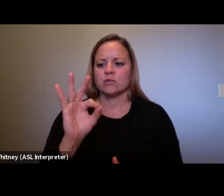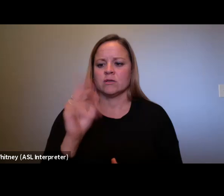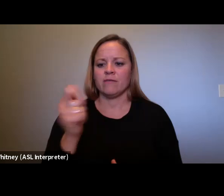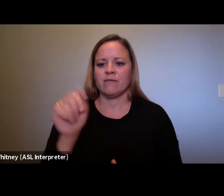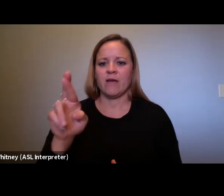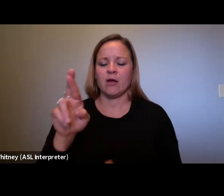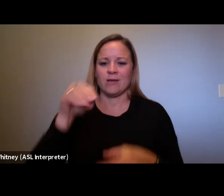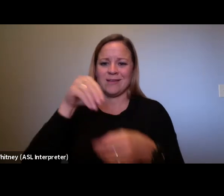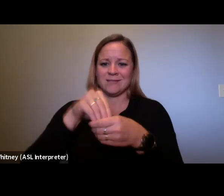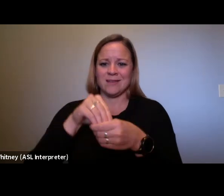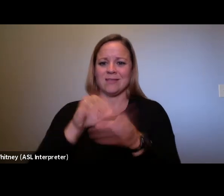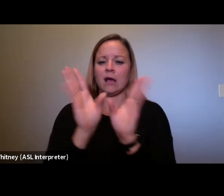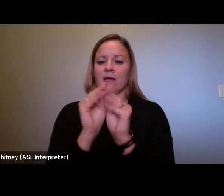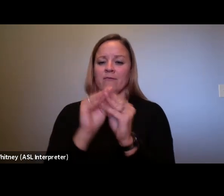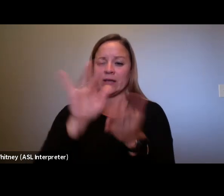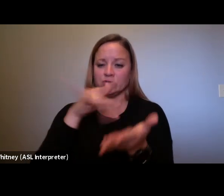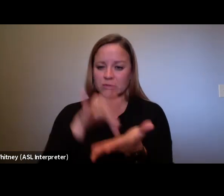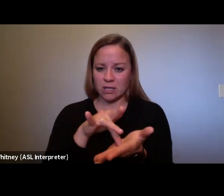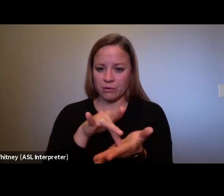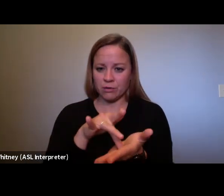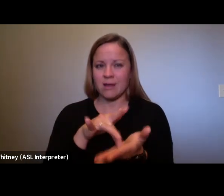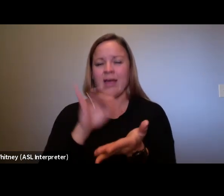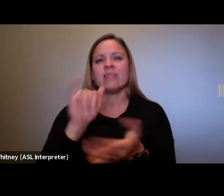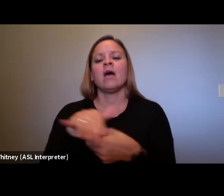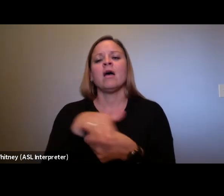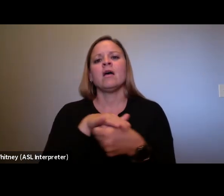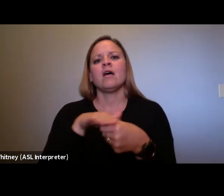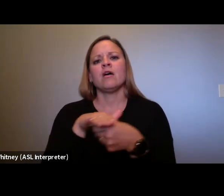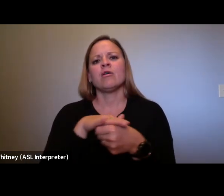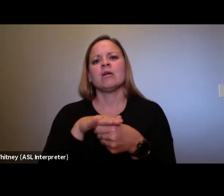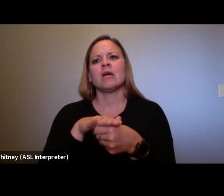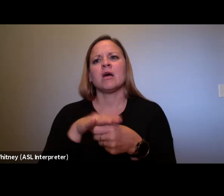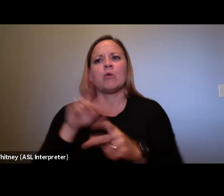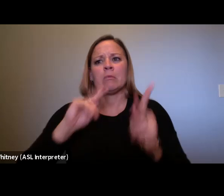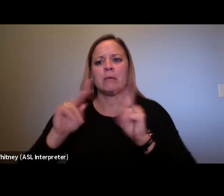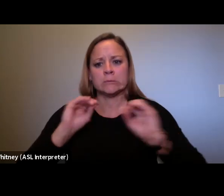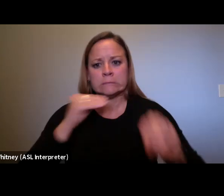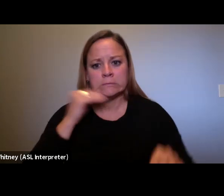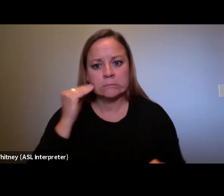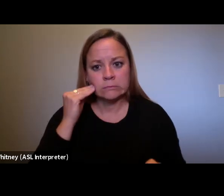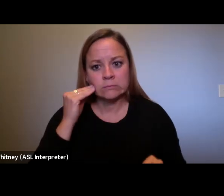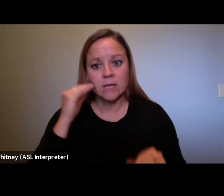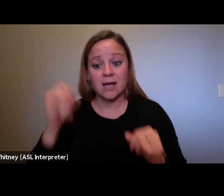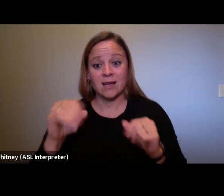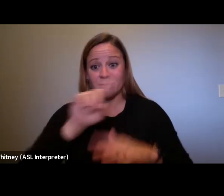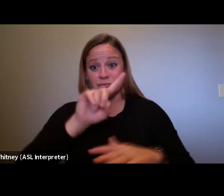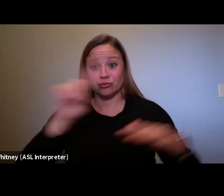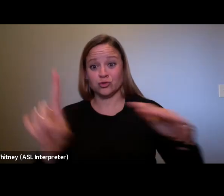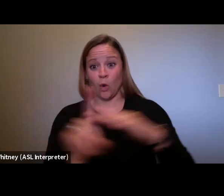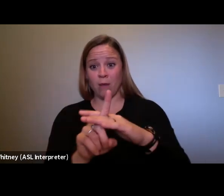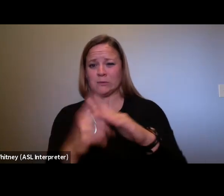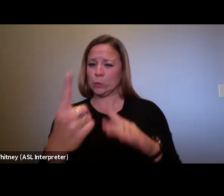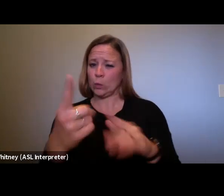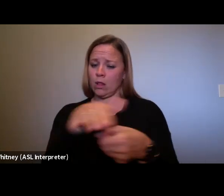the convention center. And that's an area where people who are unhoused, they can show up to one